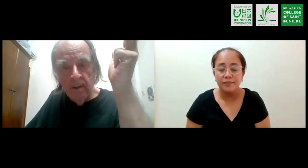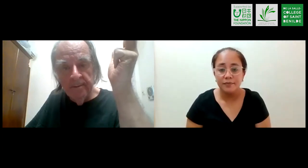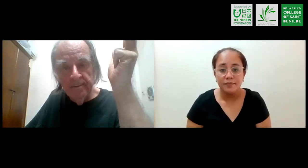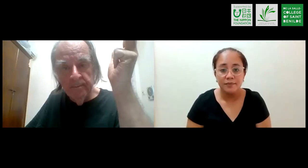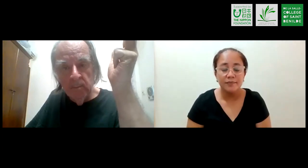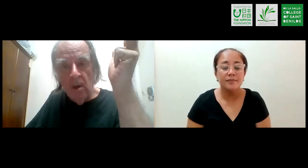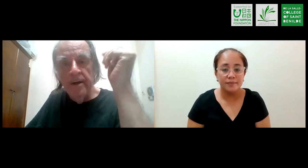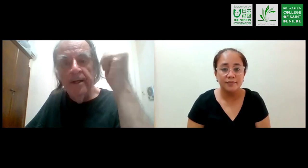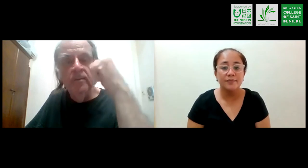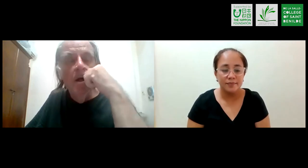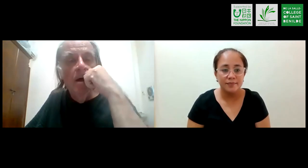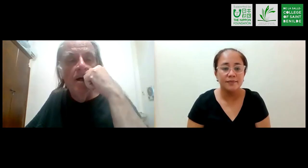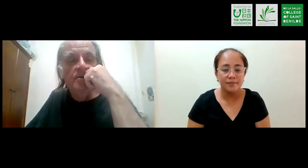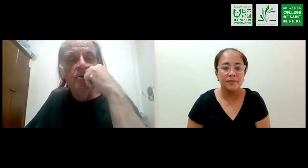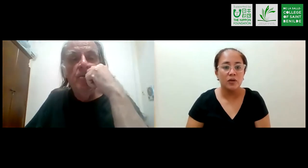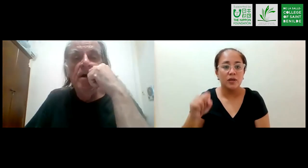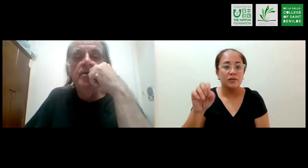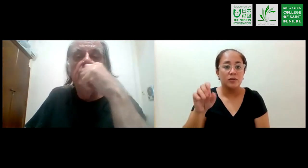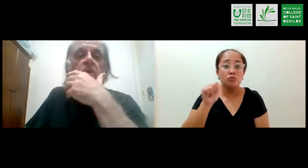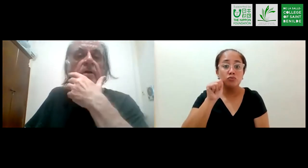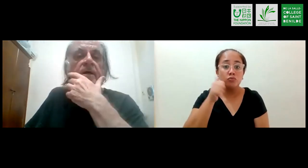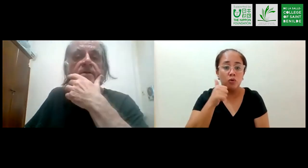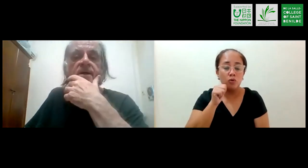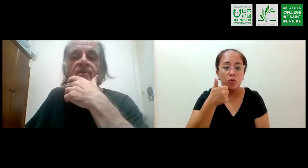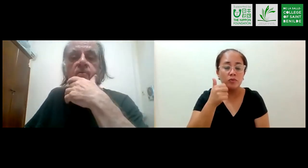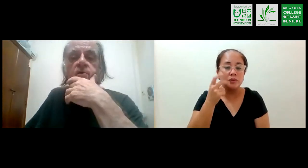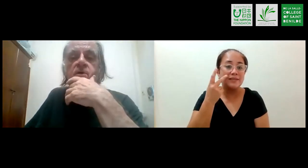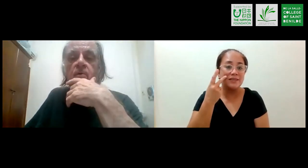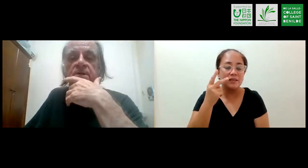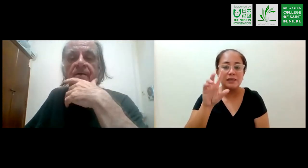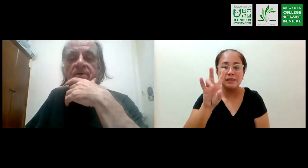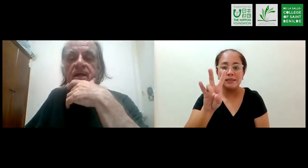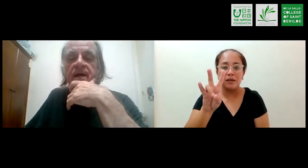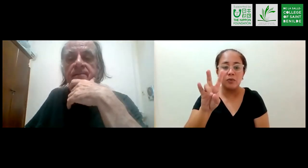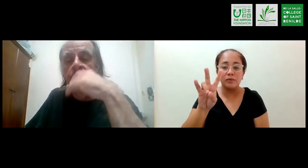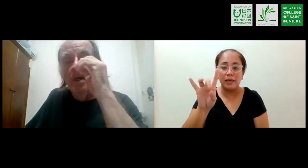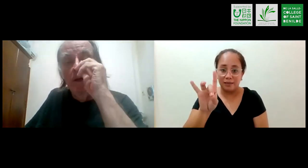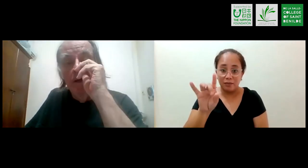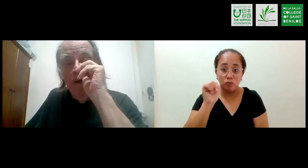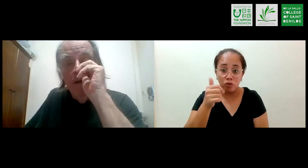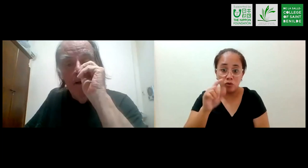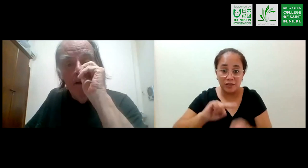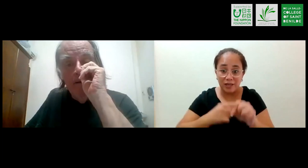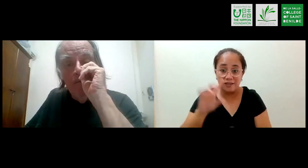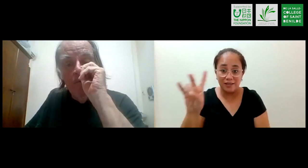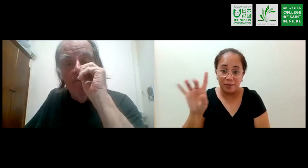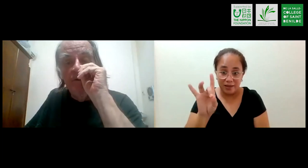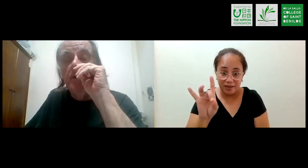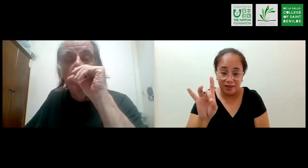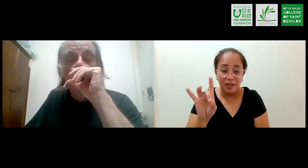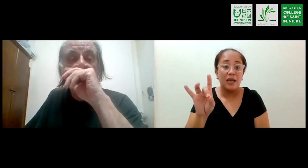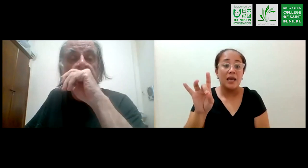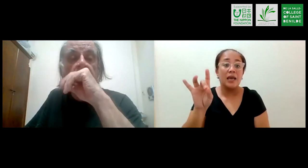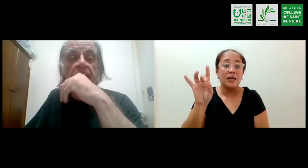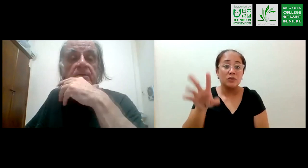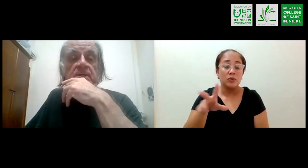Yes, sir. Okay. All right. So tomorrow, then we'll look at 7. We'll start with 7 and 8. And eventually